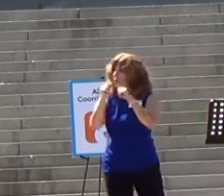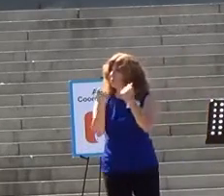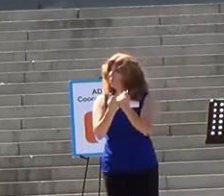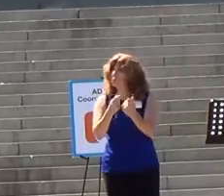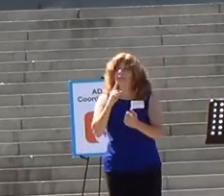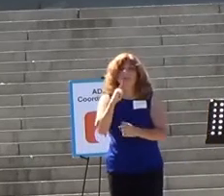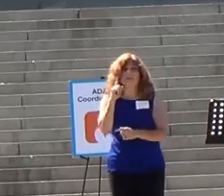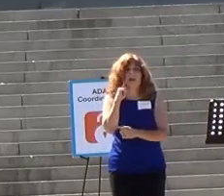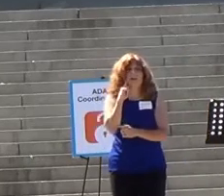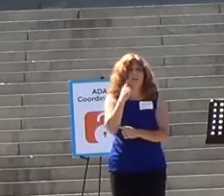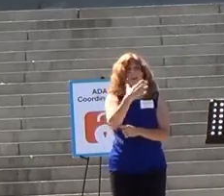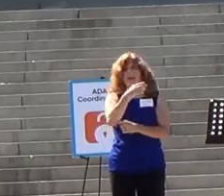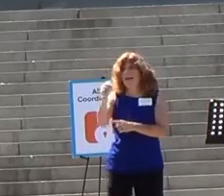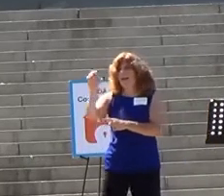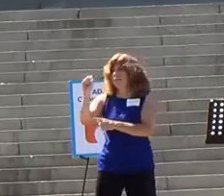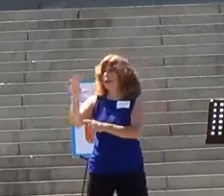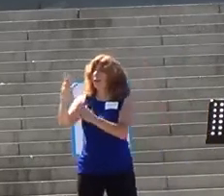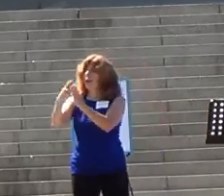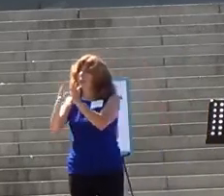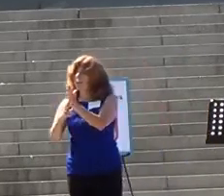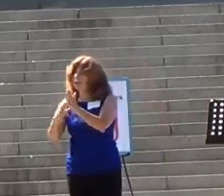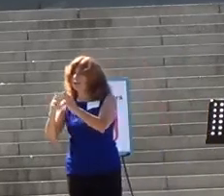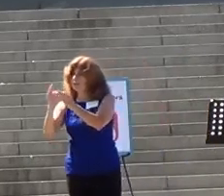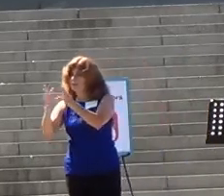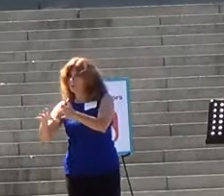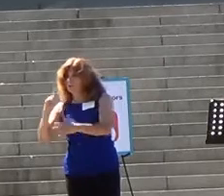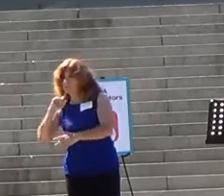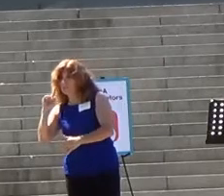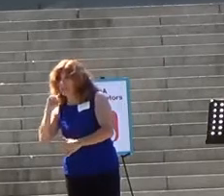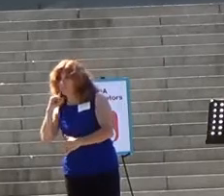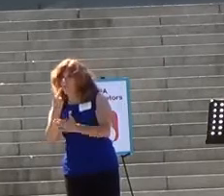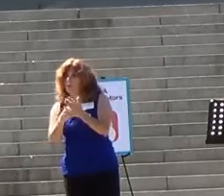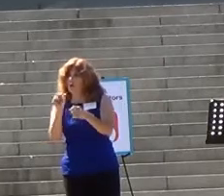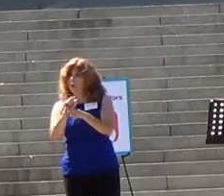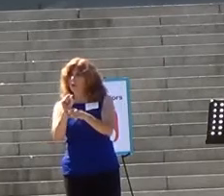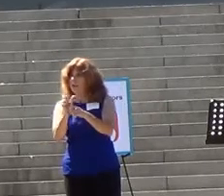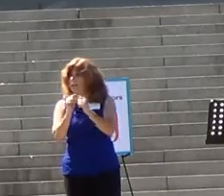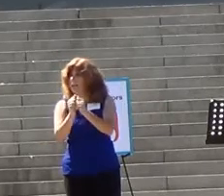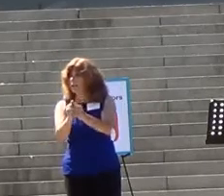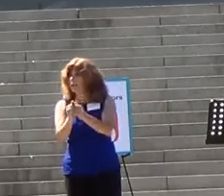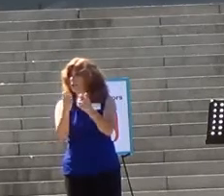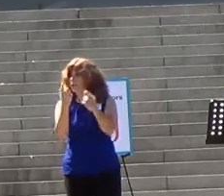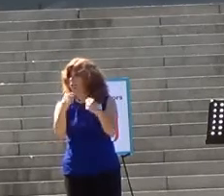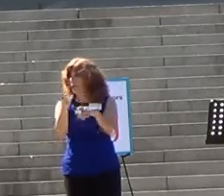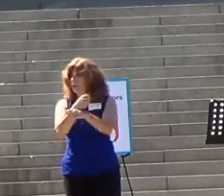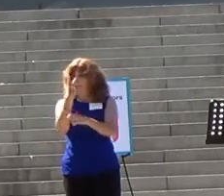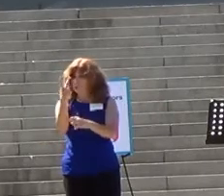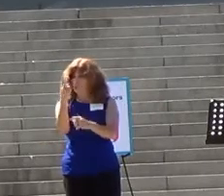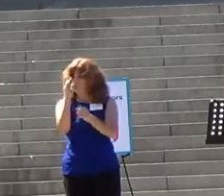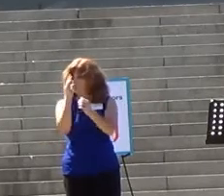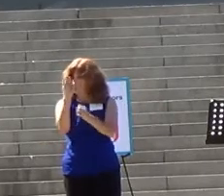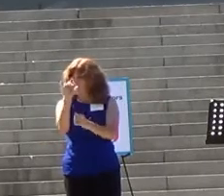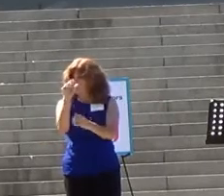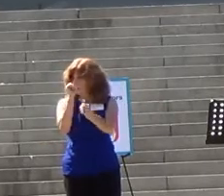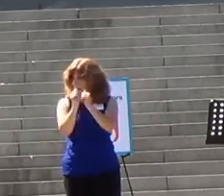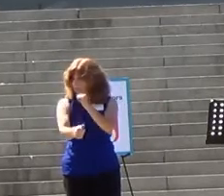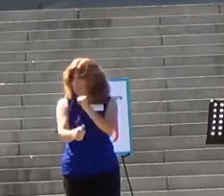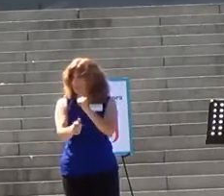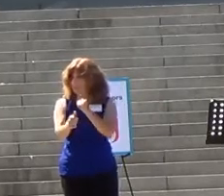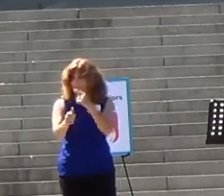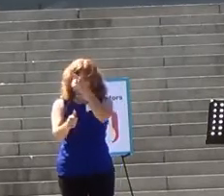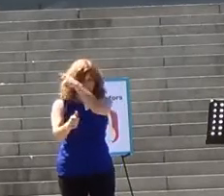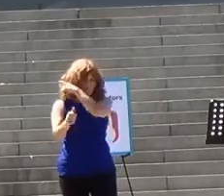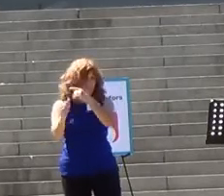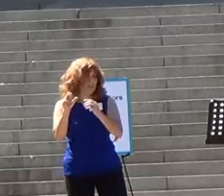yes. This is why the South Carolina Association of the Deaf and the South Carolina Registry of Interpreters for the